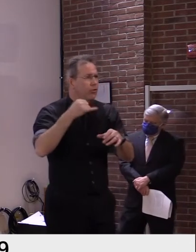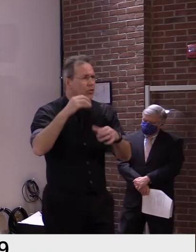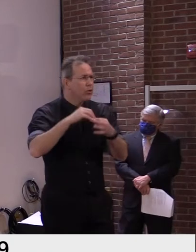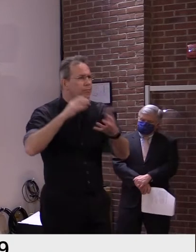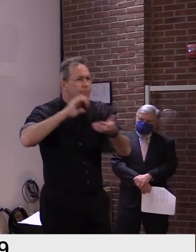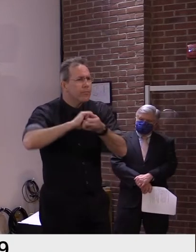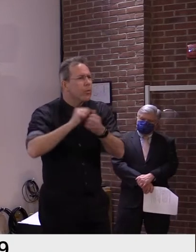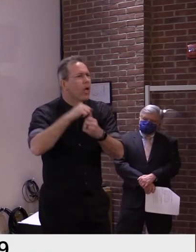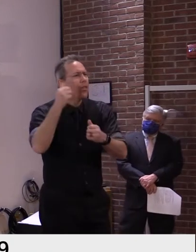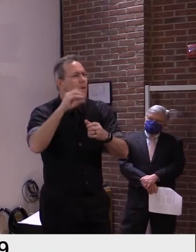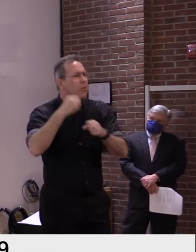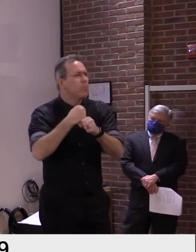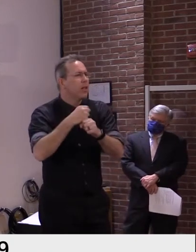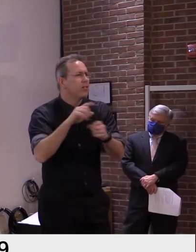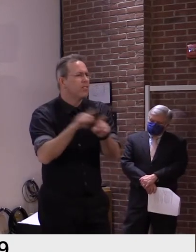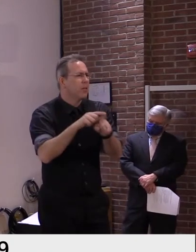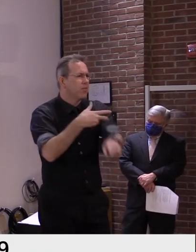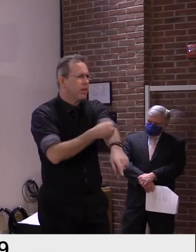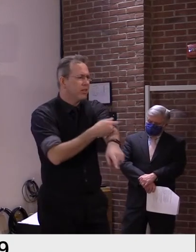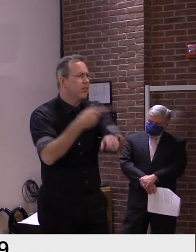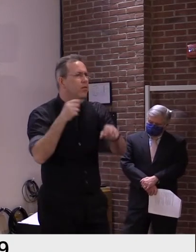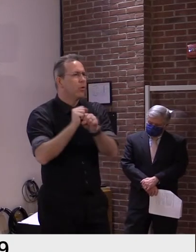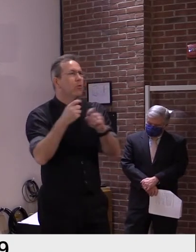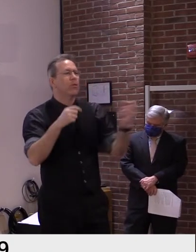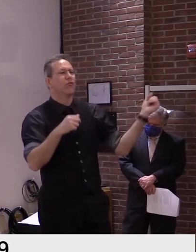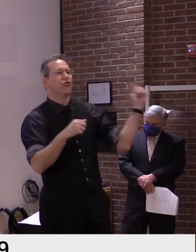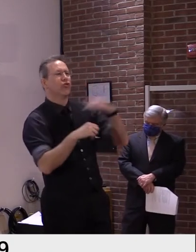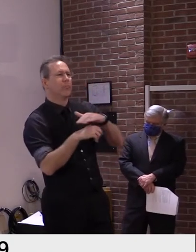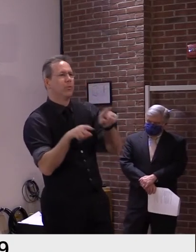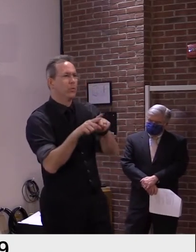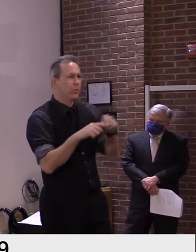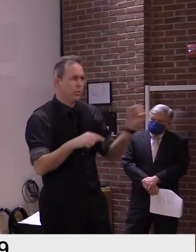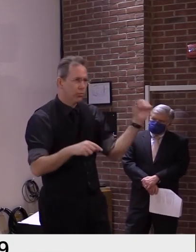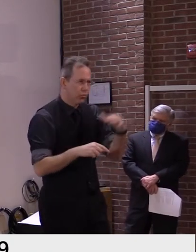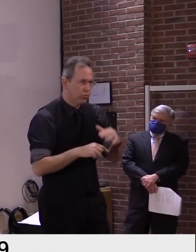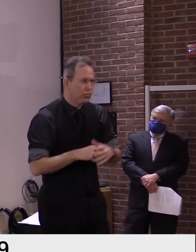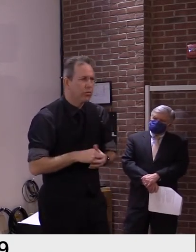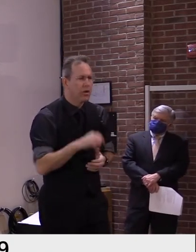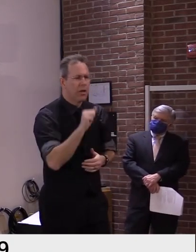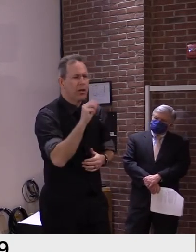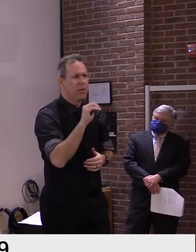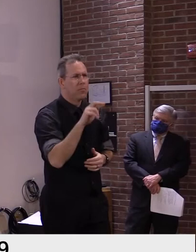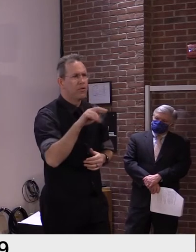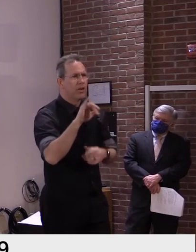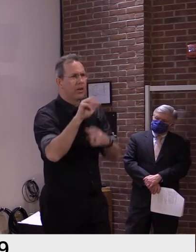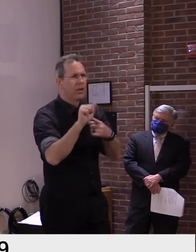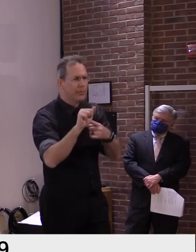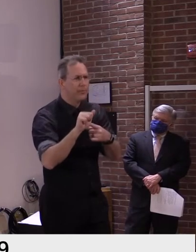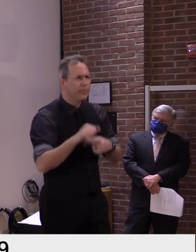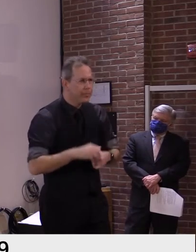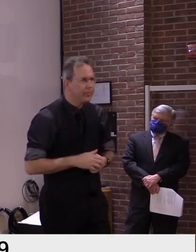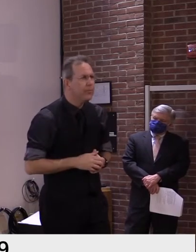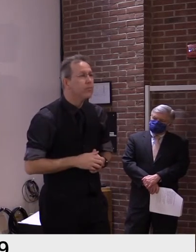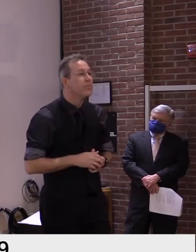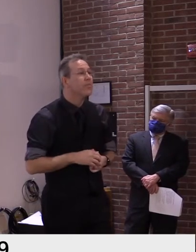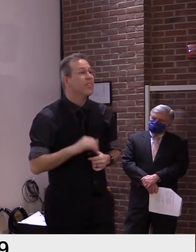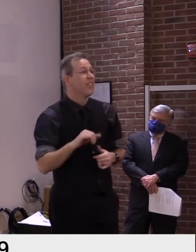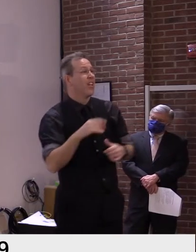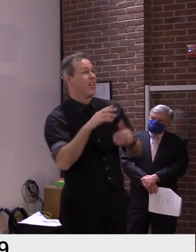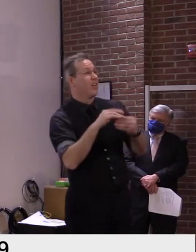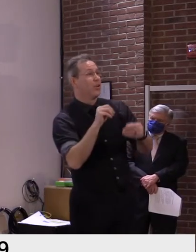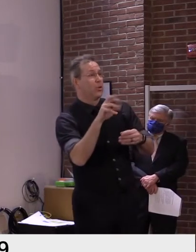see vastly increased supplies in the near future. So with that, we'll get back to